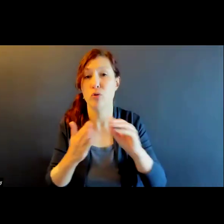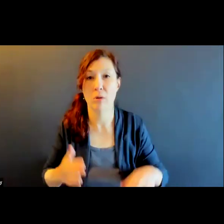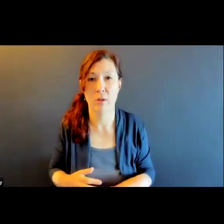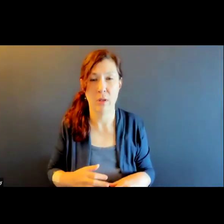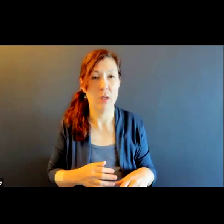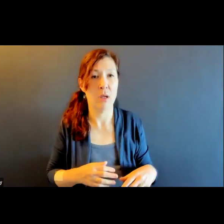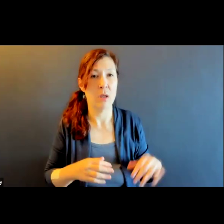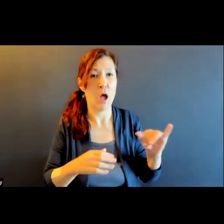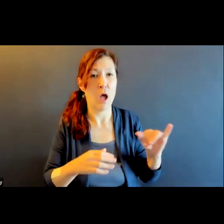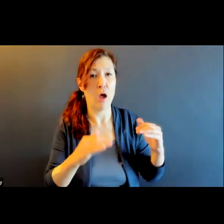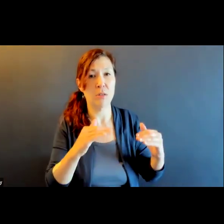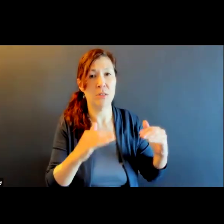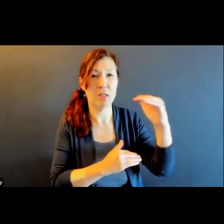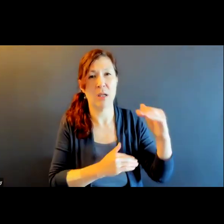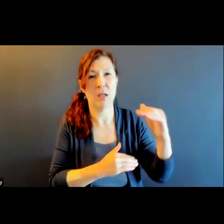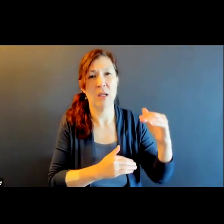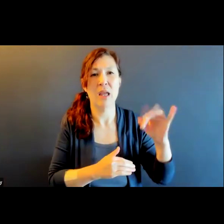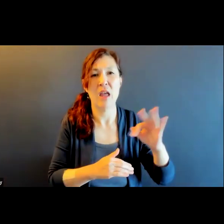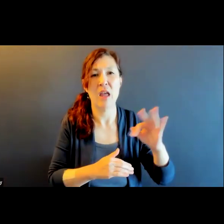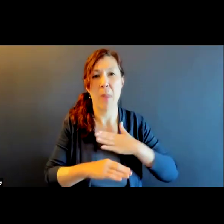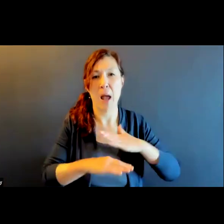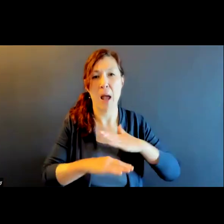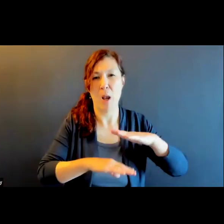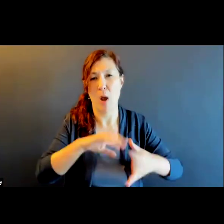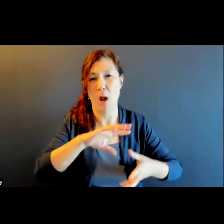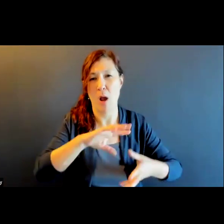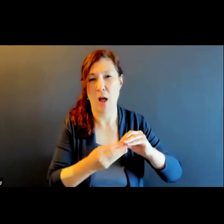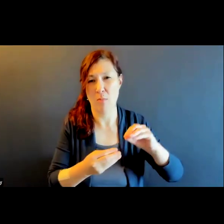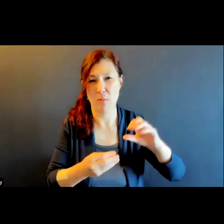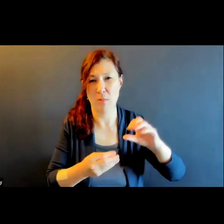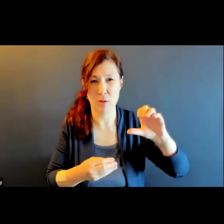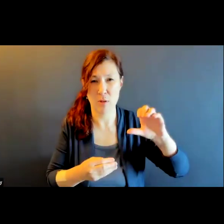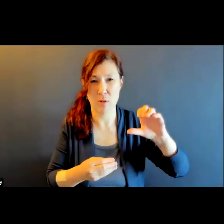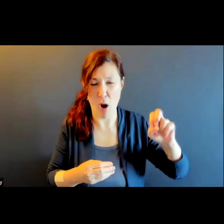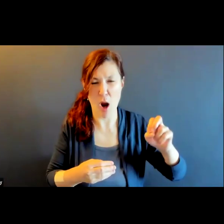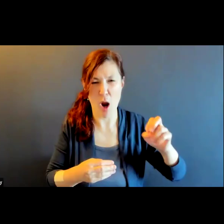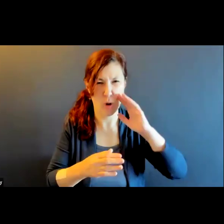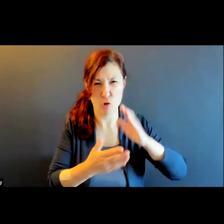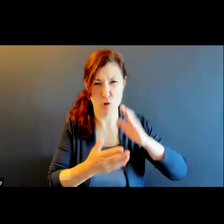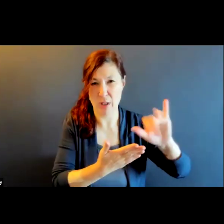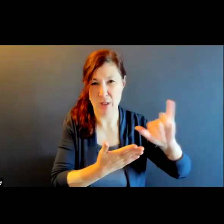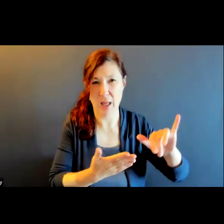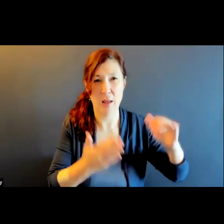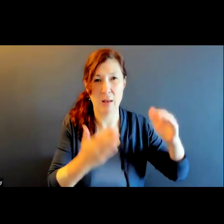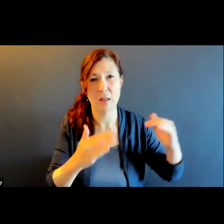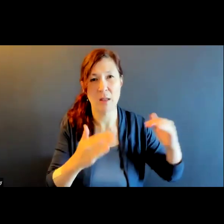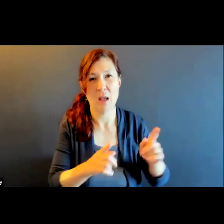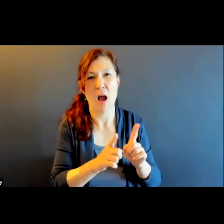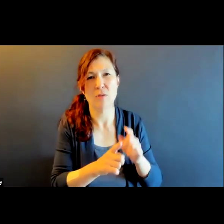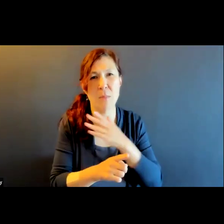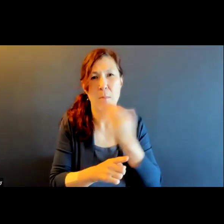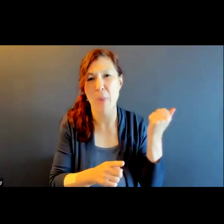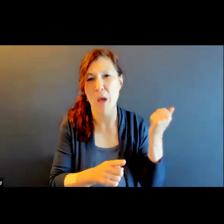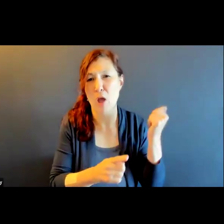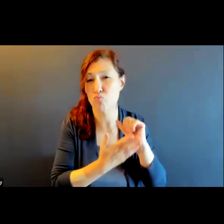the disparity in minimum composite score by tier. And additionally, respondents felt that this was the better approach because